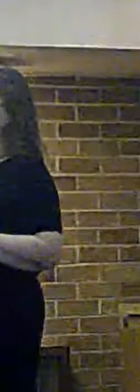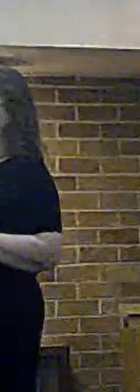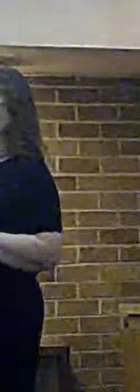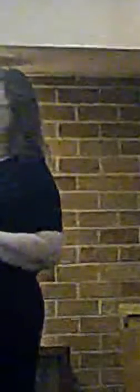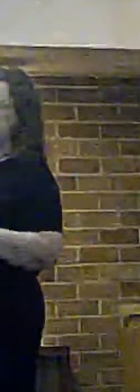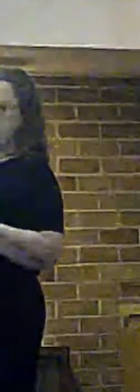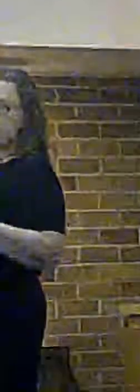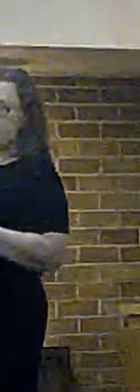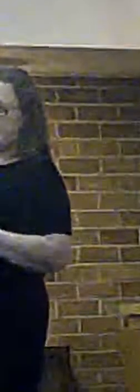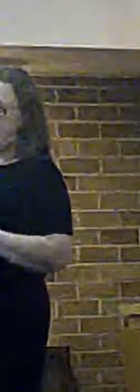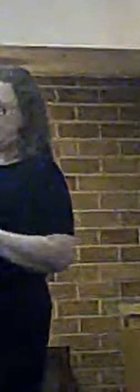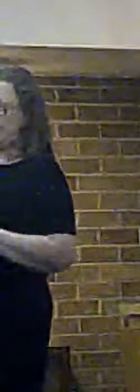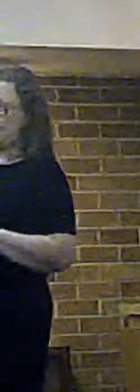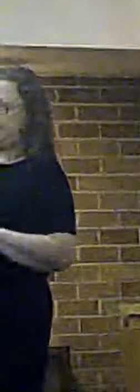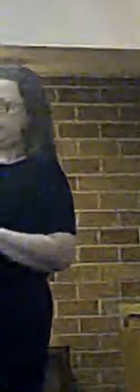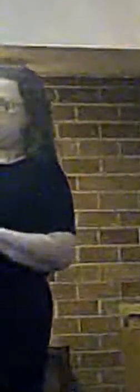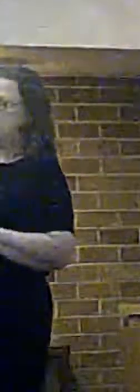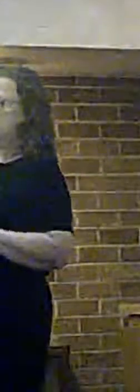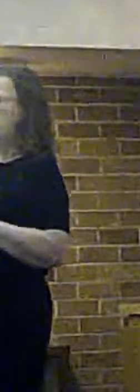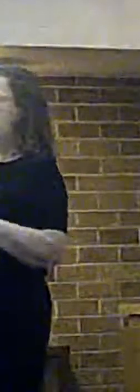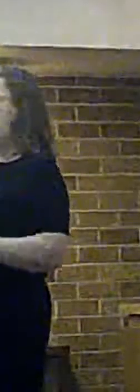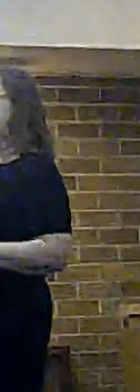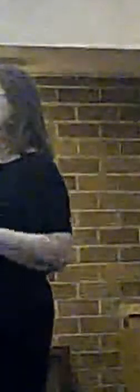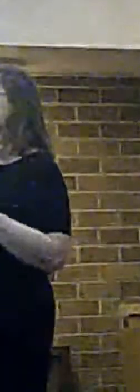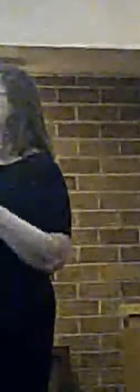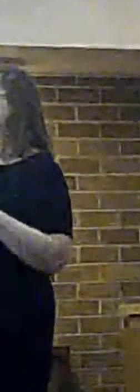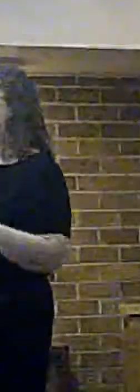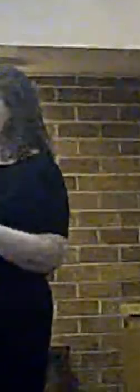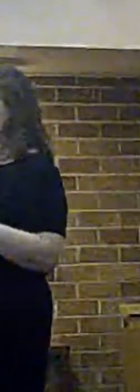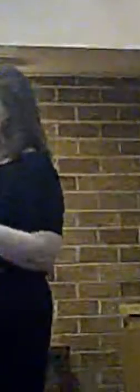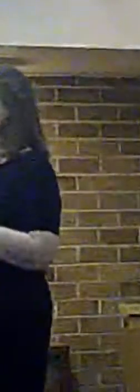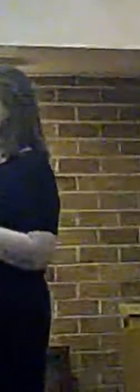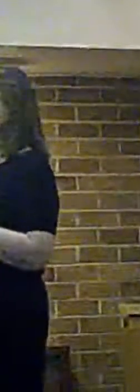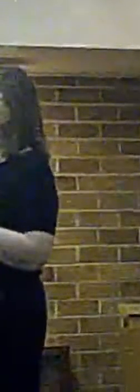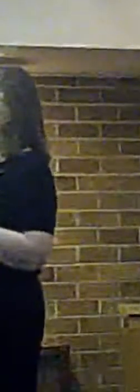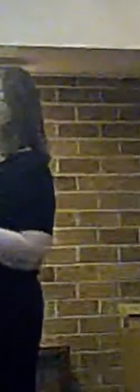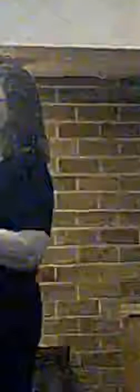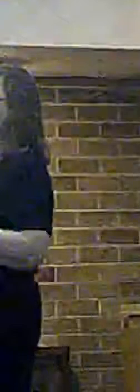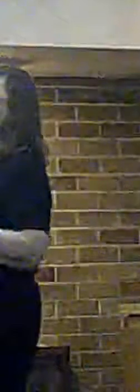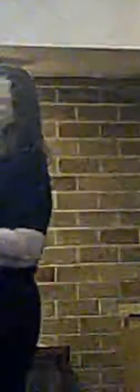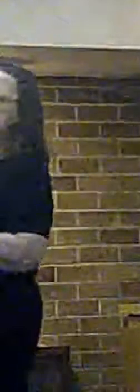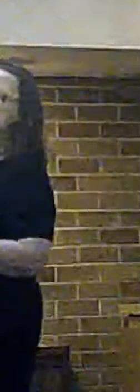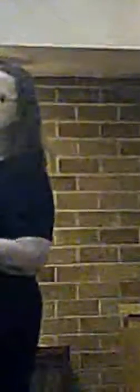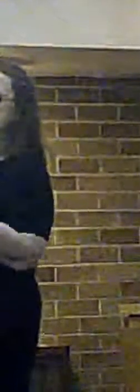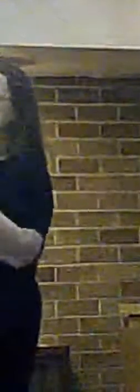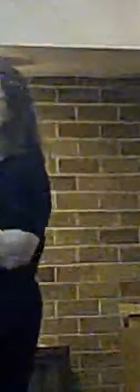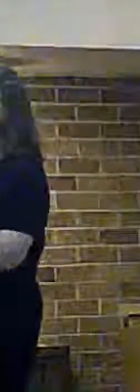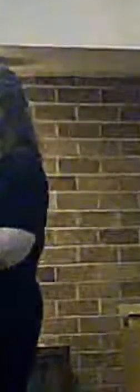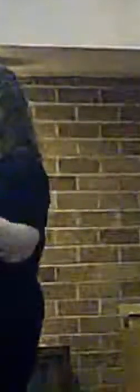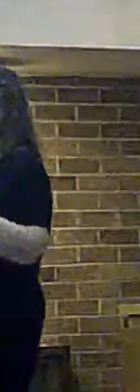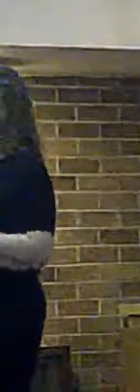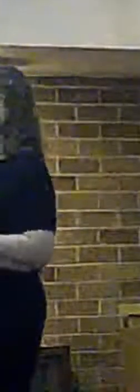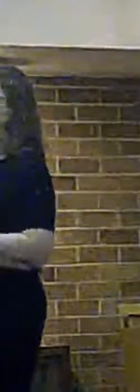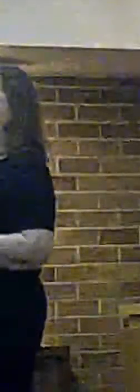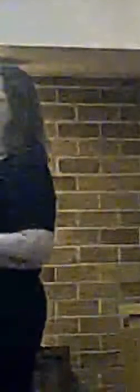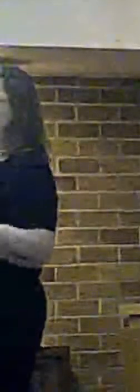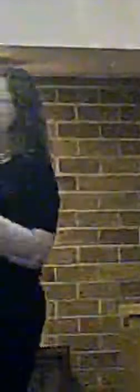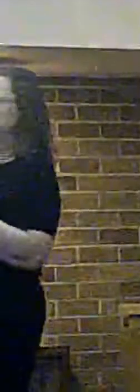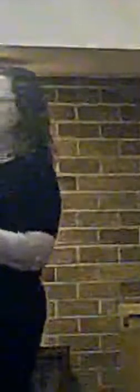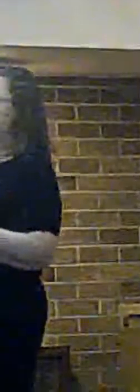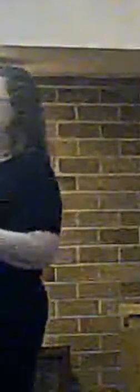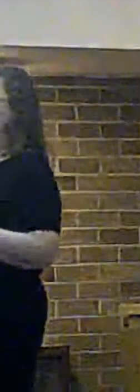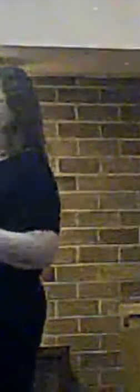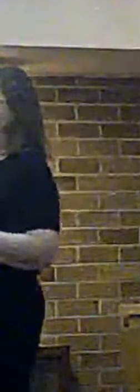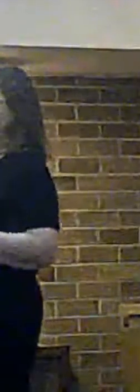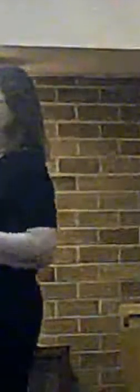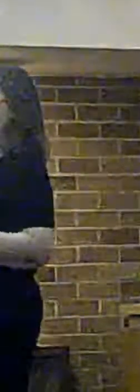trying to do, and you must recognise this, clearly the majority of people do recognise, what I am trying to do is